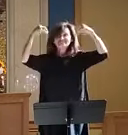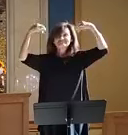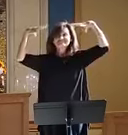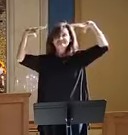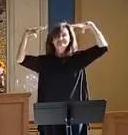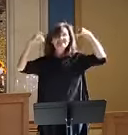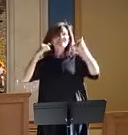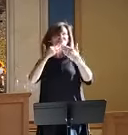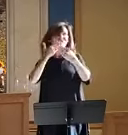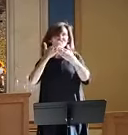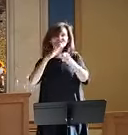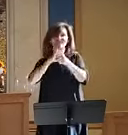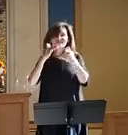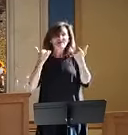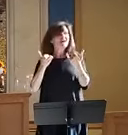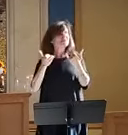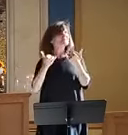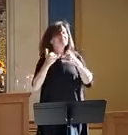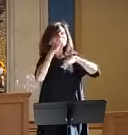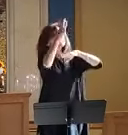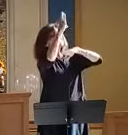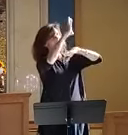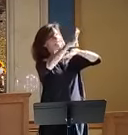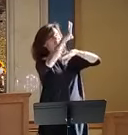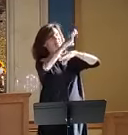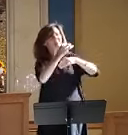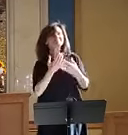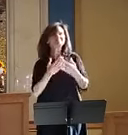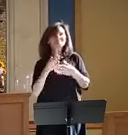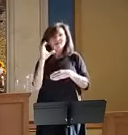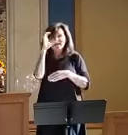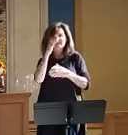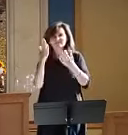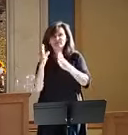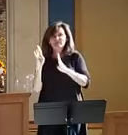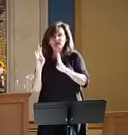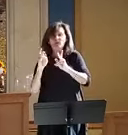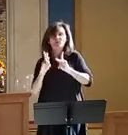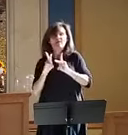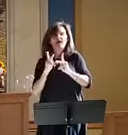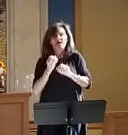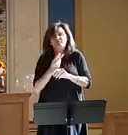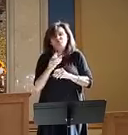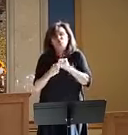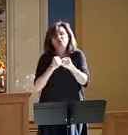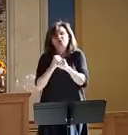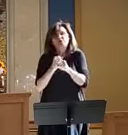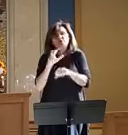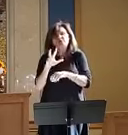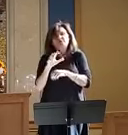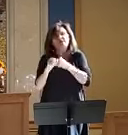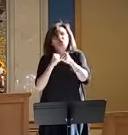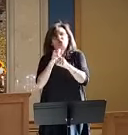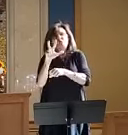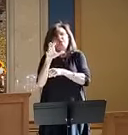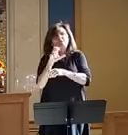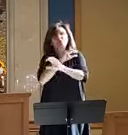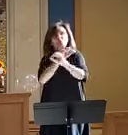us now. I guess we could circle back to, I don't know, the 300s, where they had no electricity.